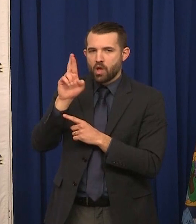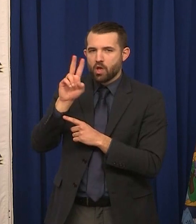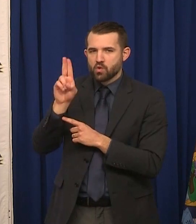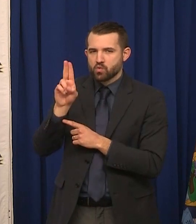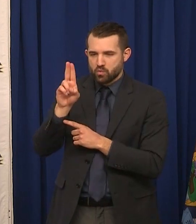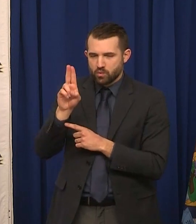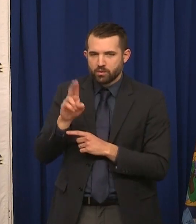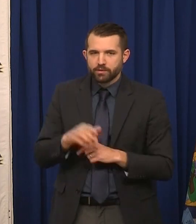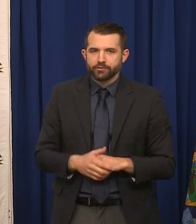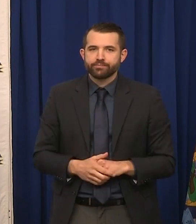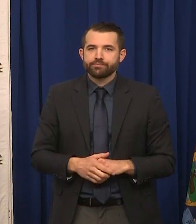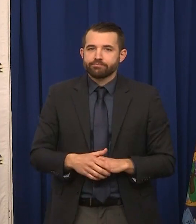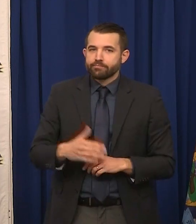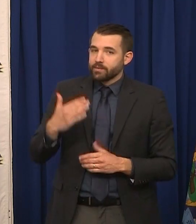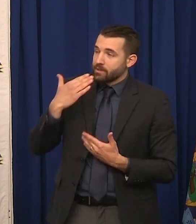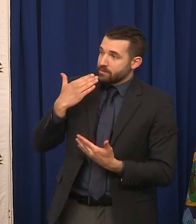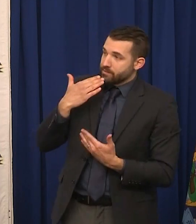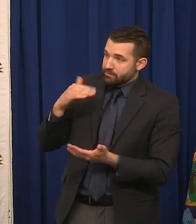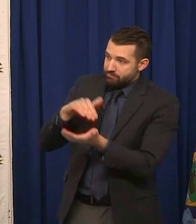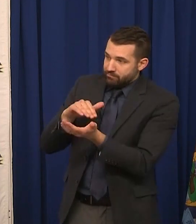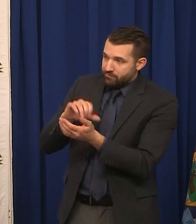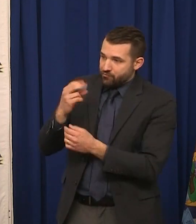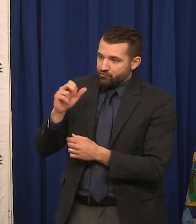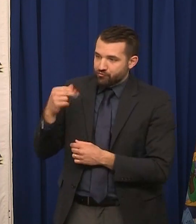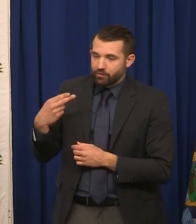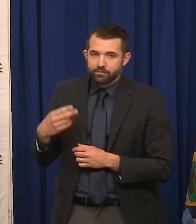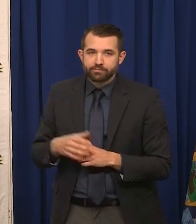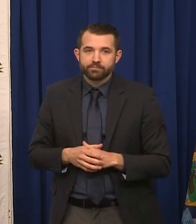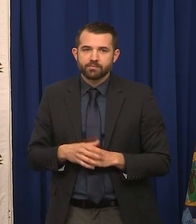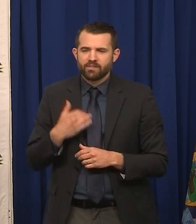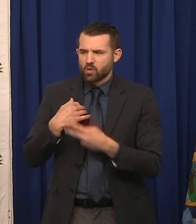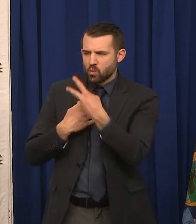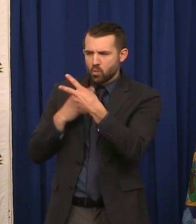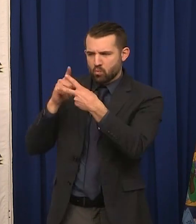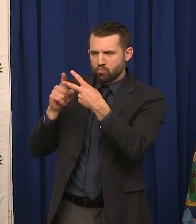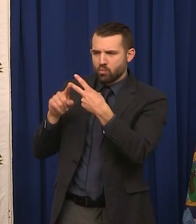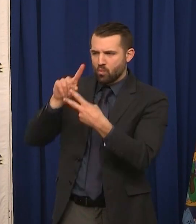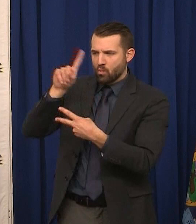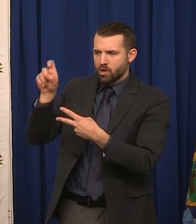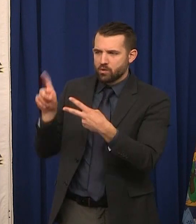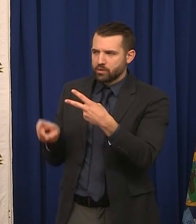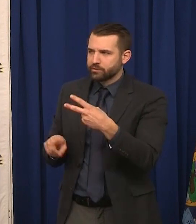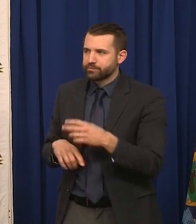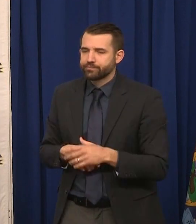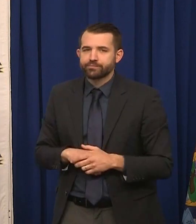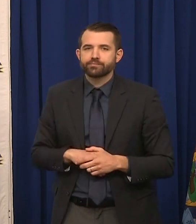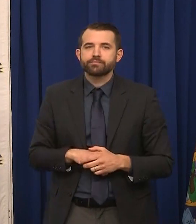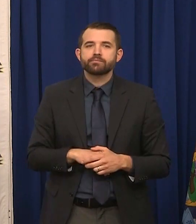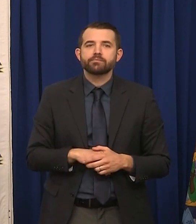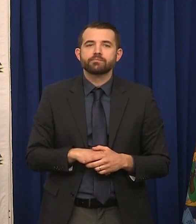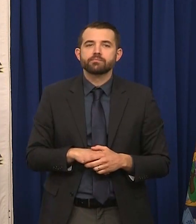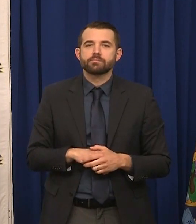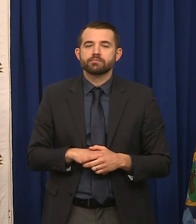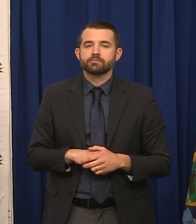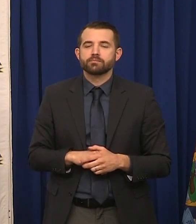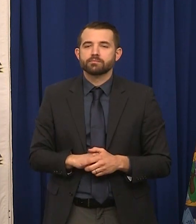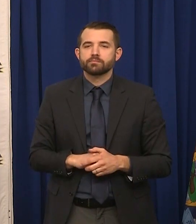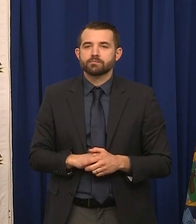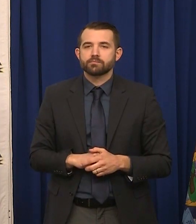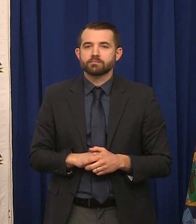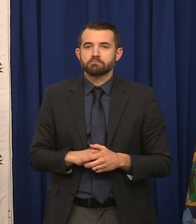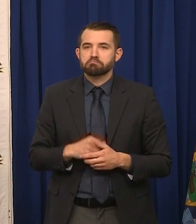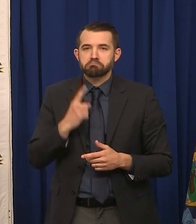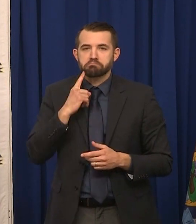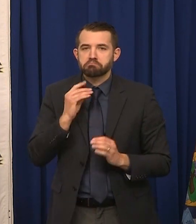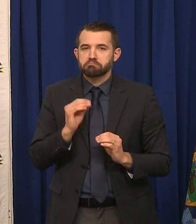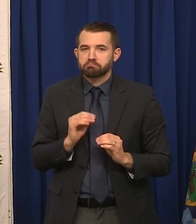Thank you, Dr. Shah. I have two questions, if I may. The first being, with the governor's executive order expiring